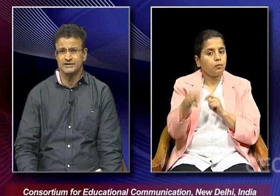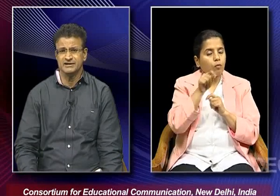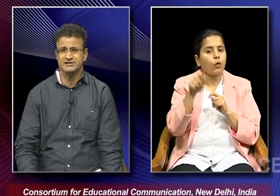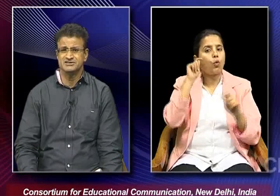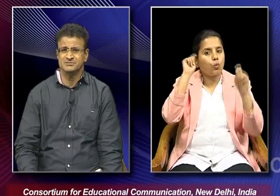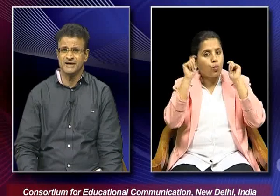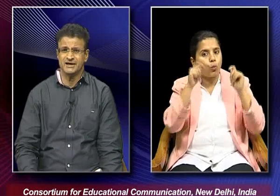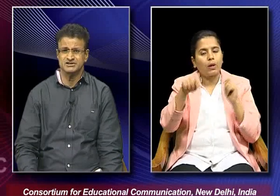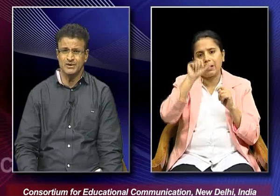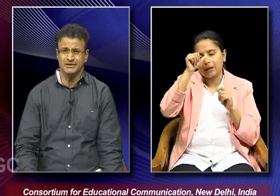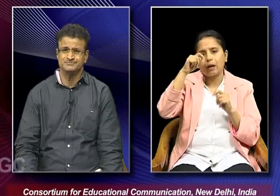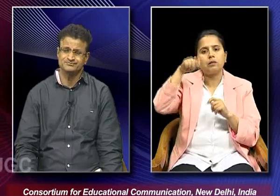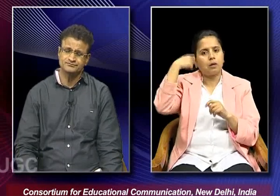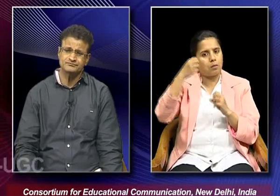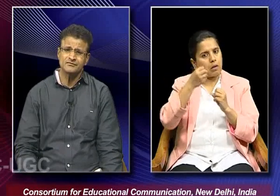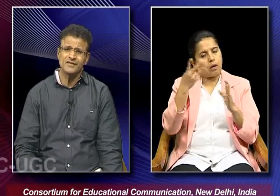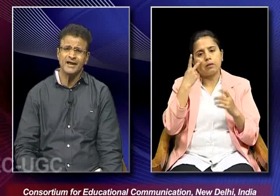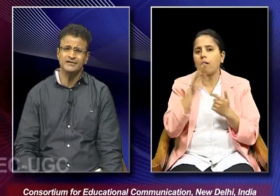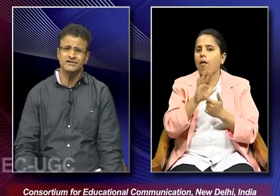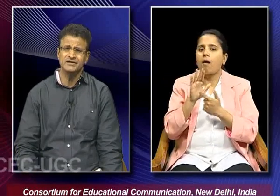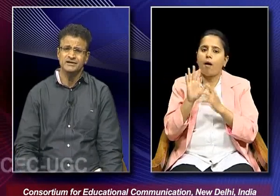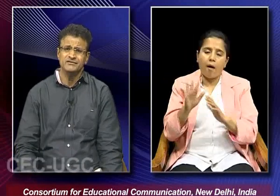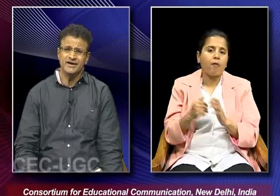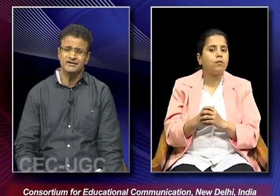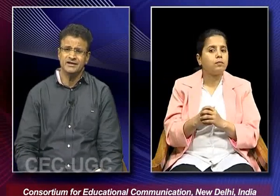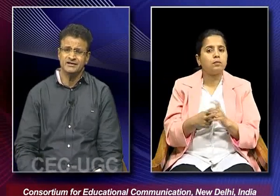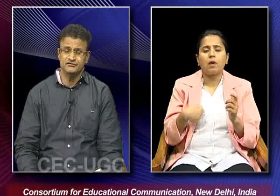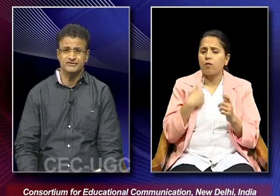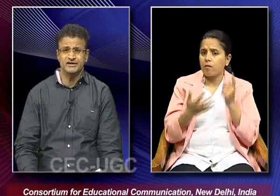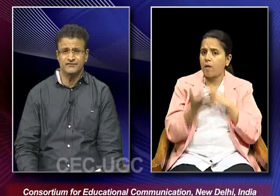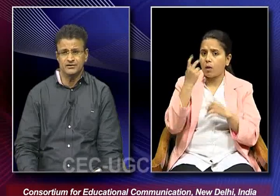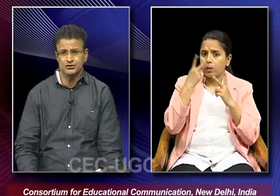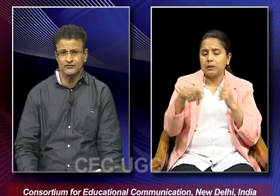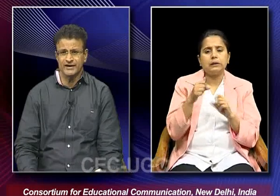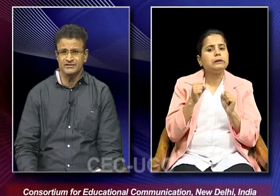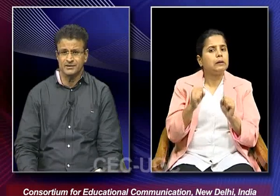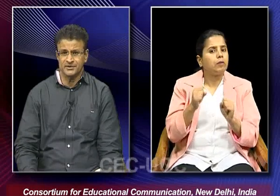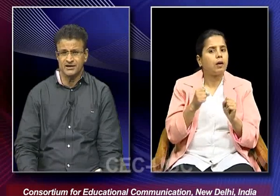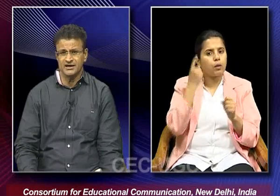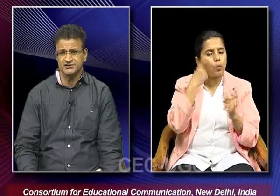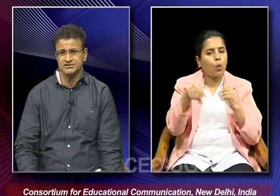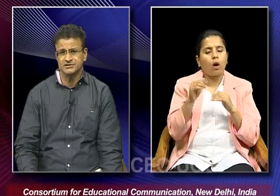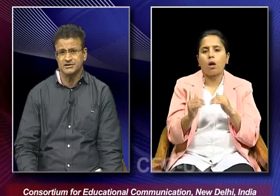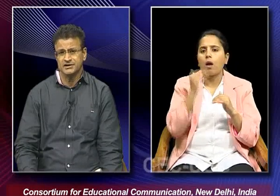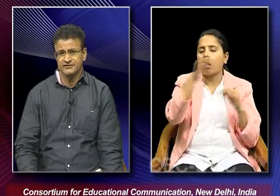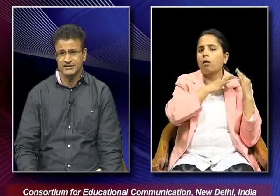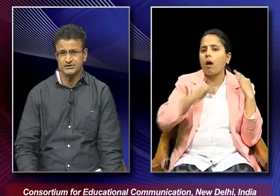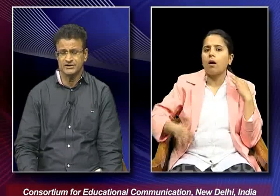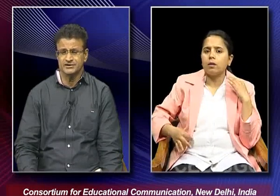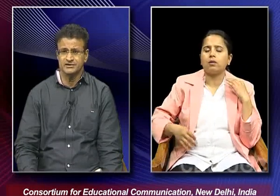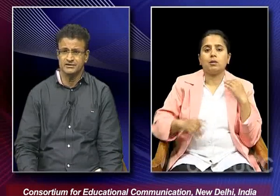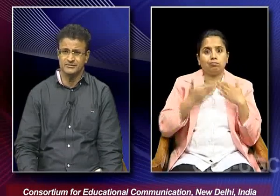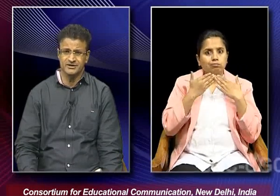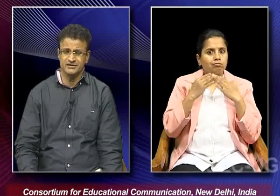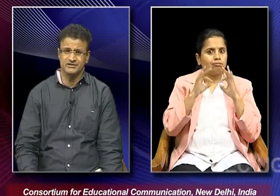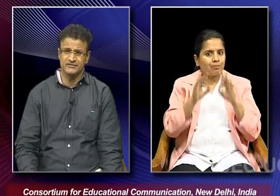role in the Indian cinema as well. And we find that it was very difficult to find the upper caste